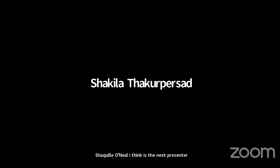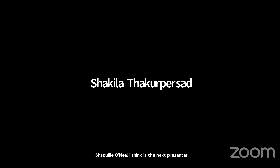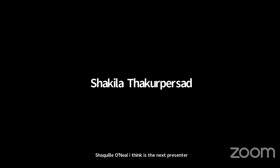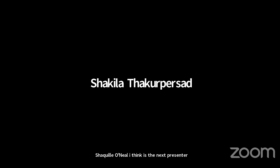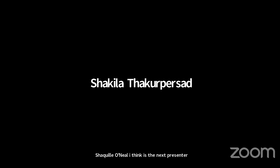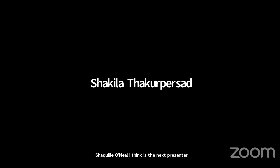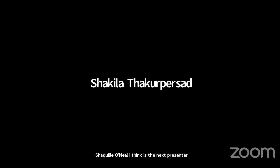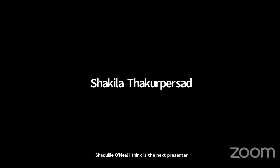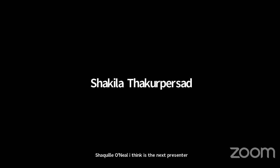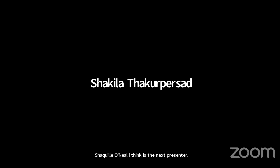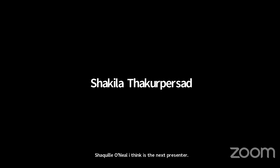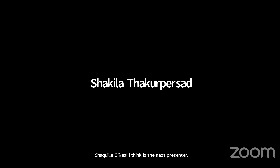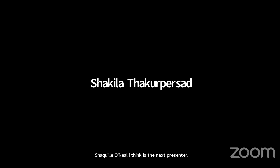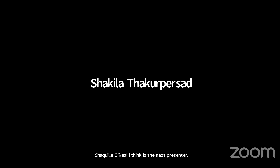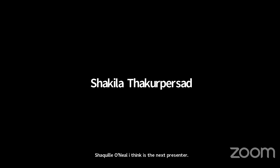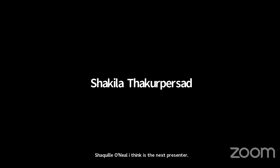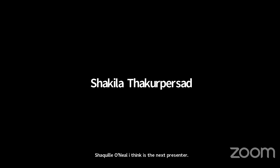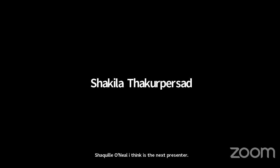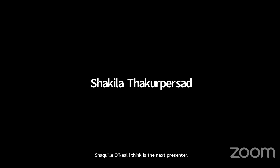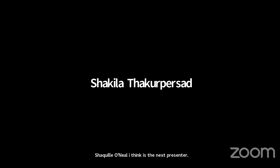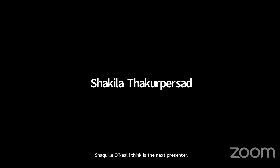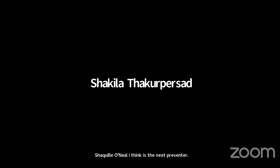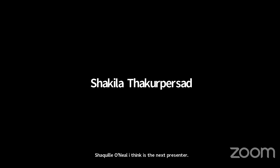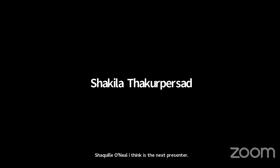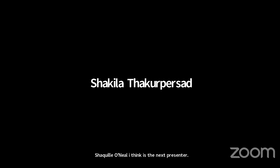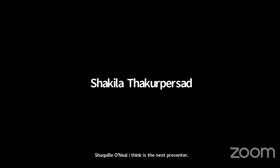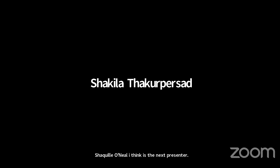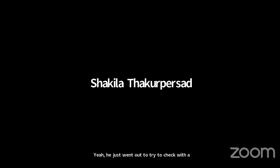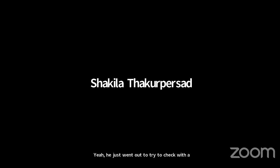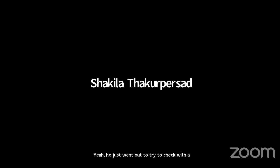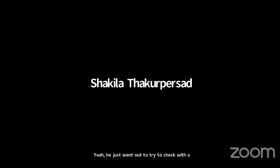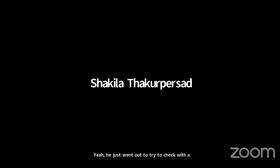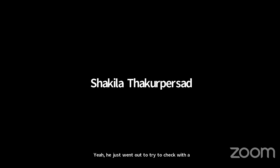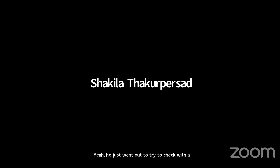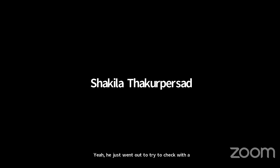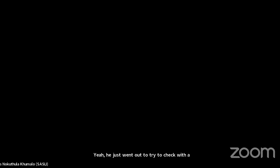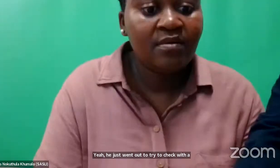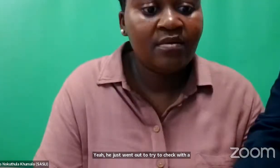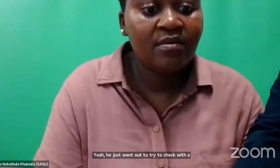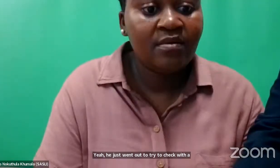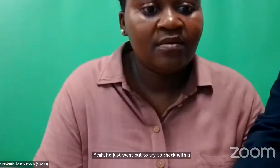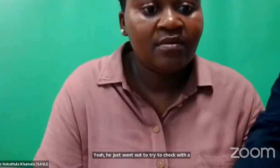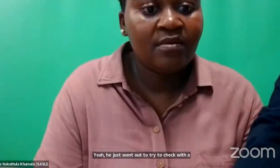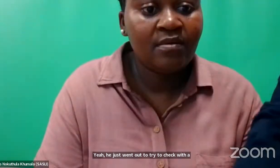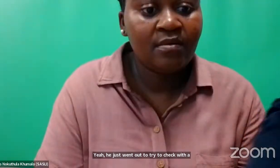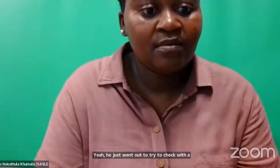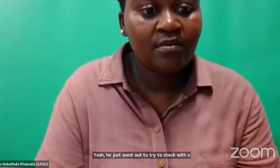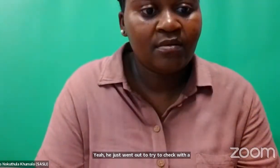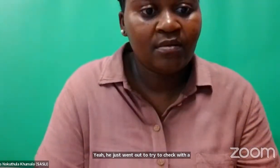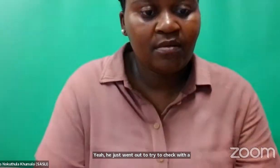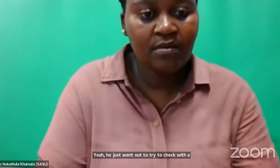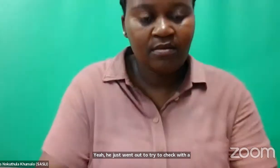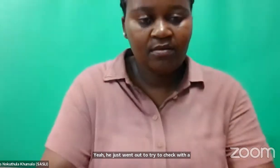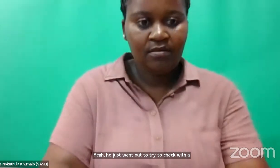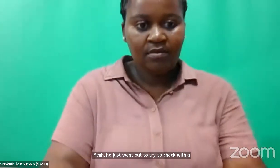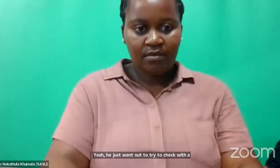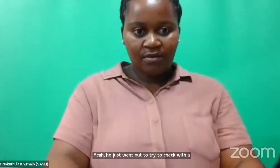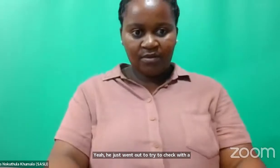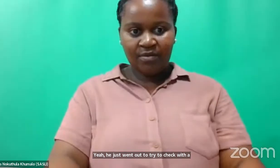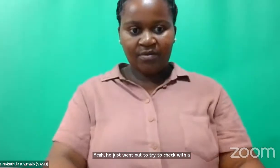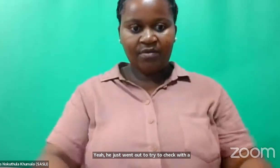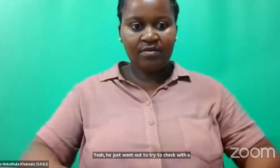Yeah, he just went out to check whether his video works when he comes back in. Yeah.